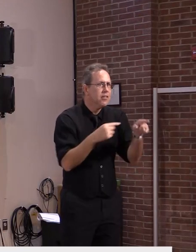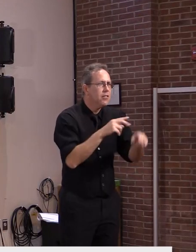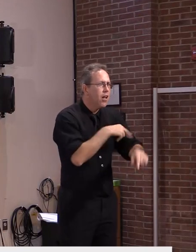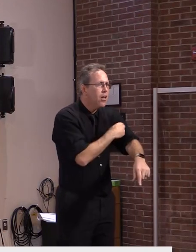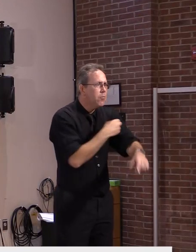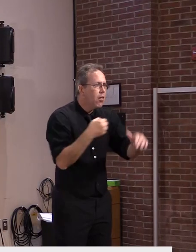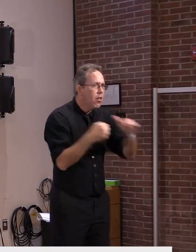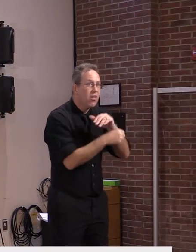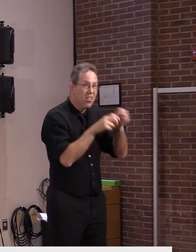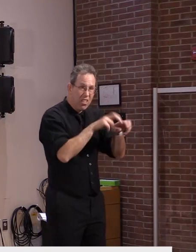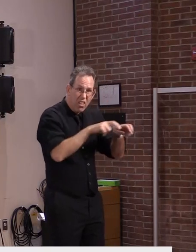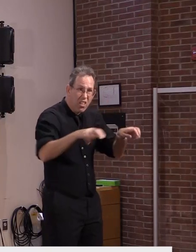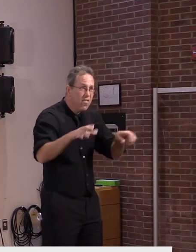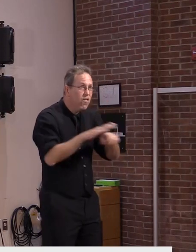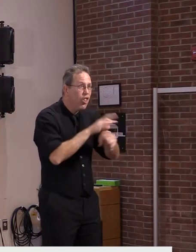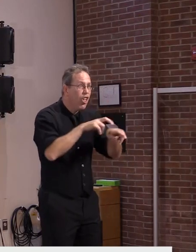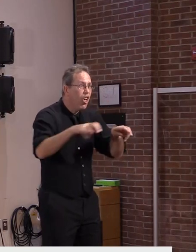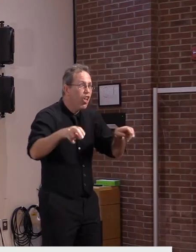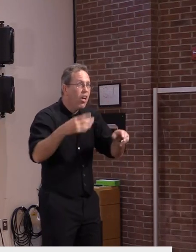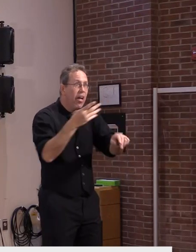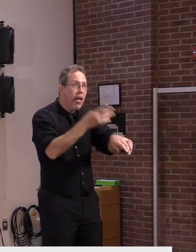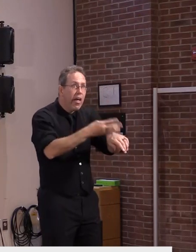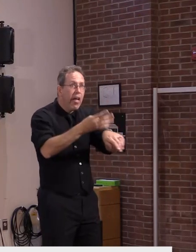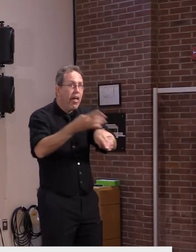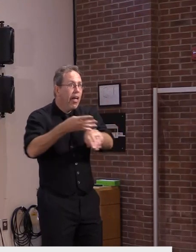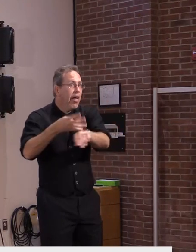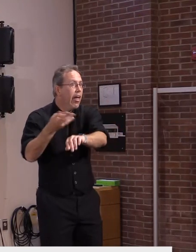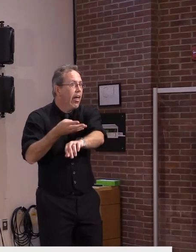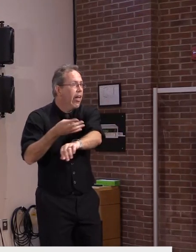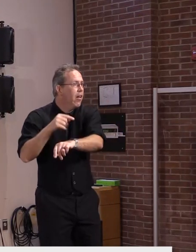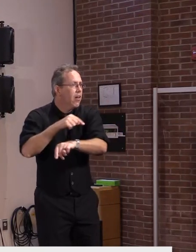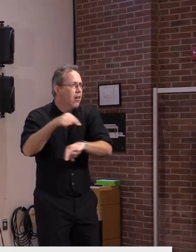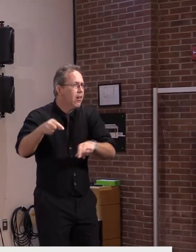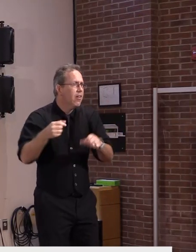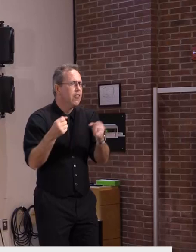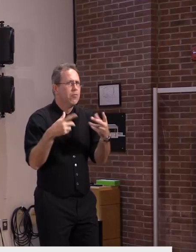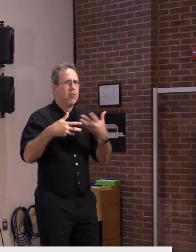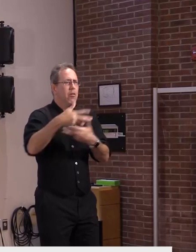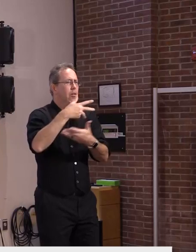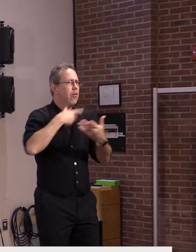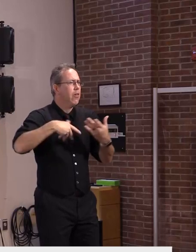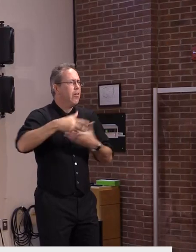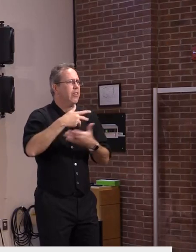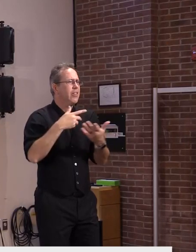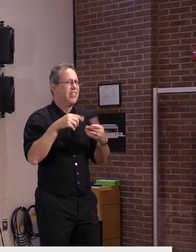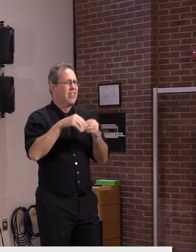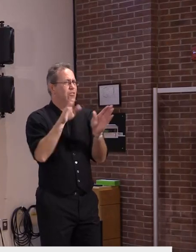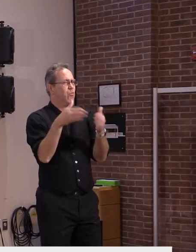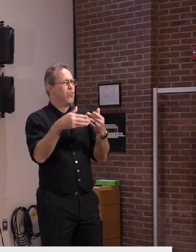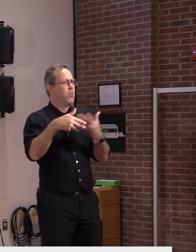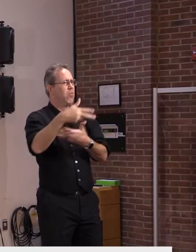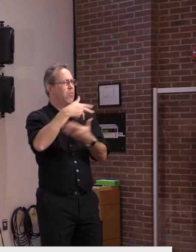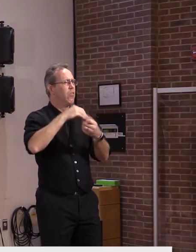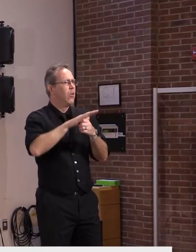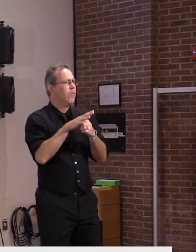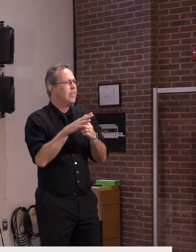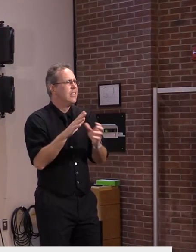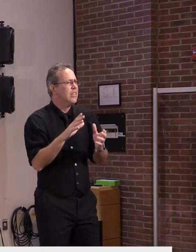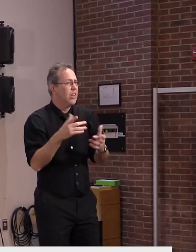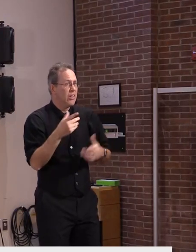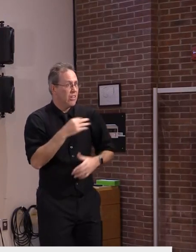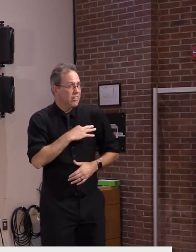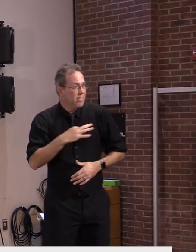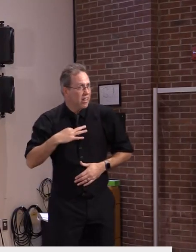room and have not only that room but and the staff, but the whole